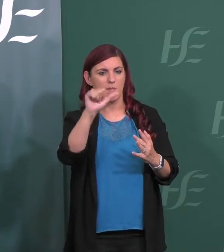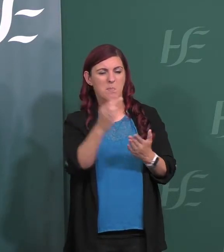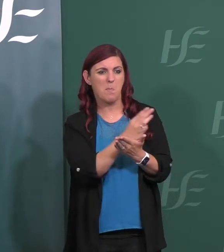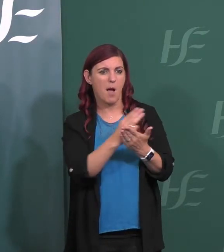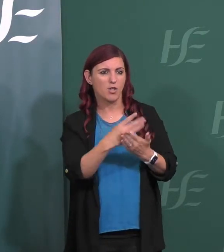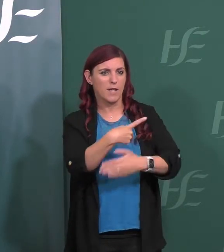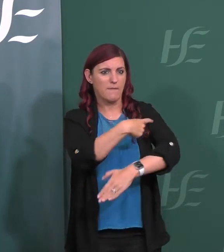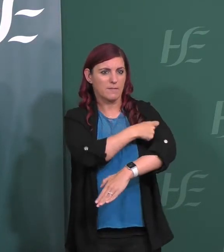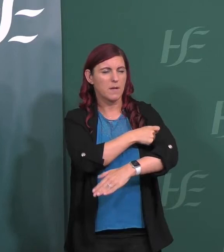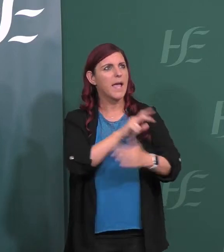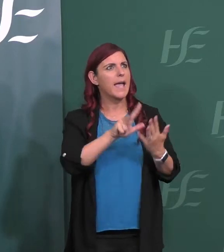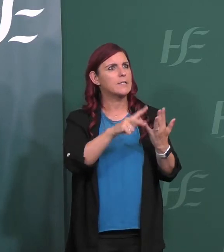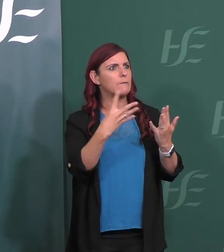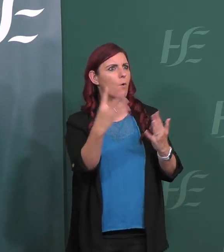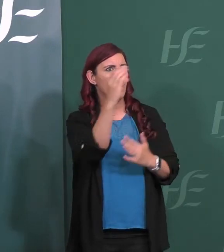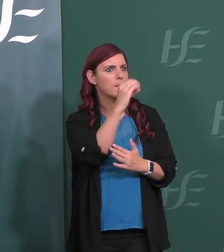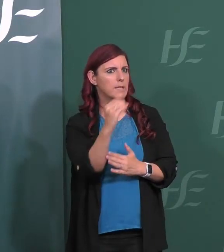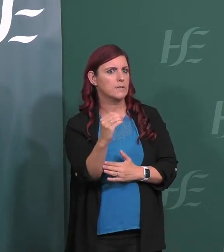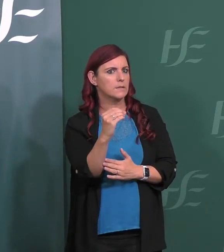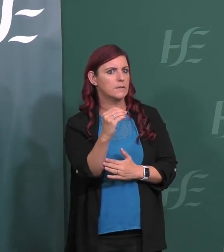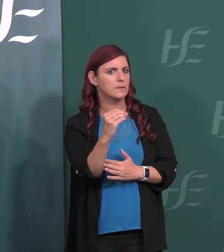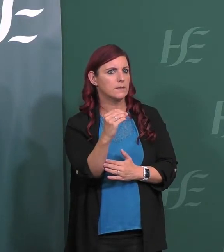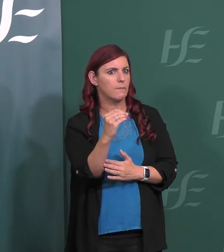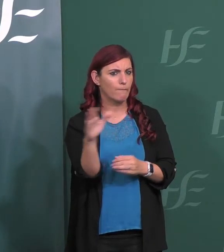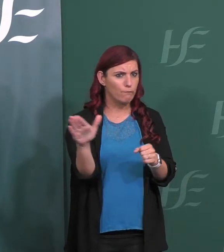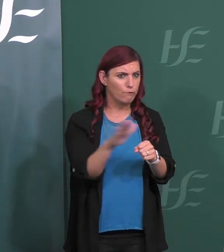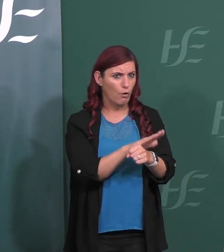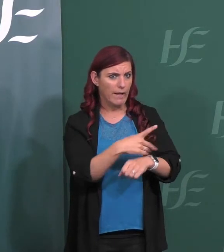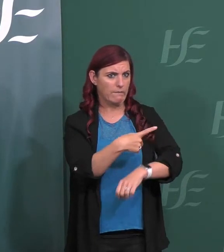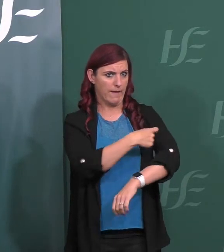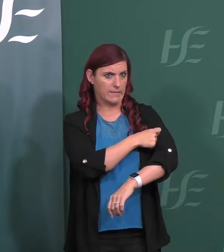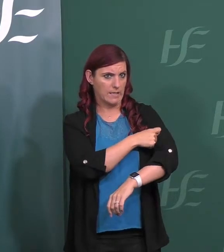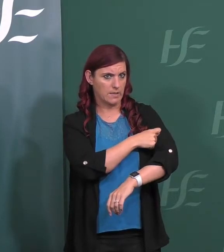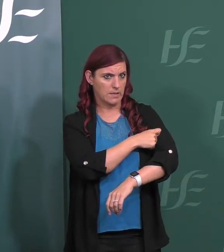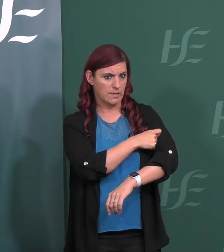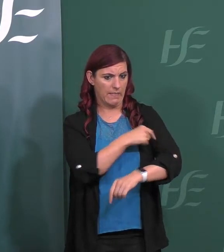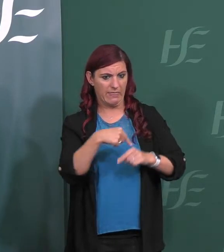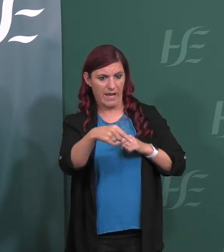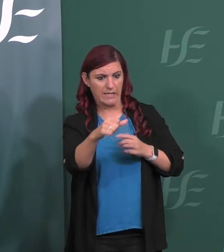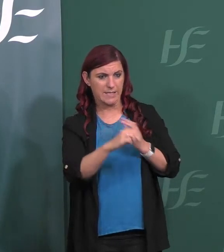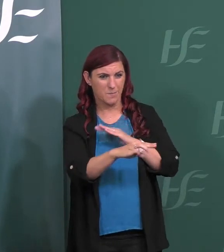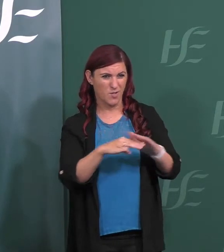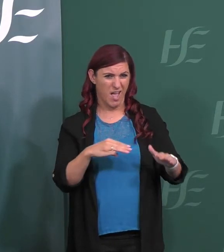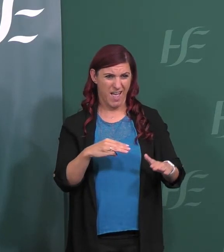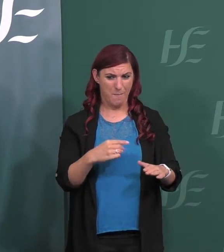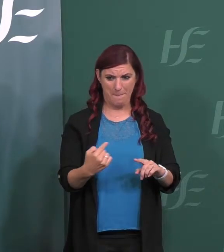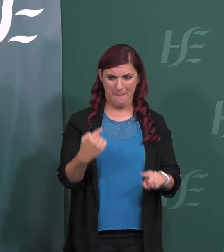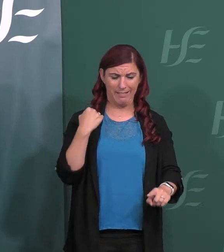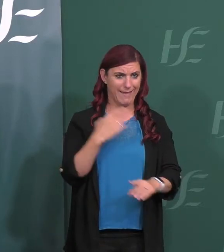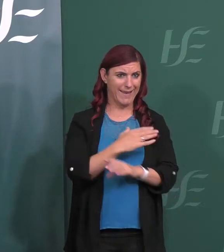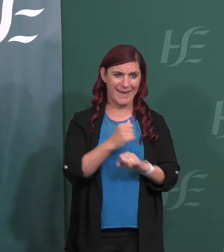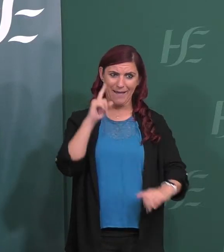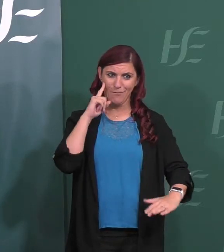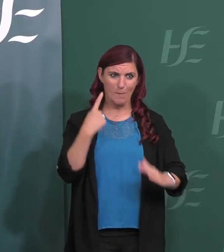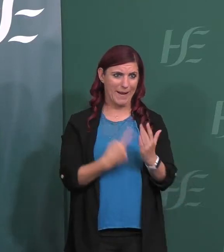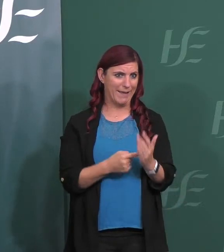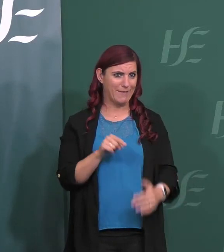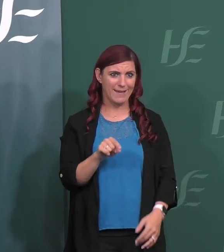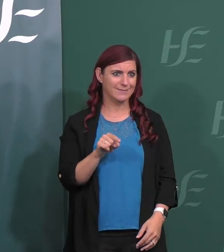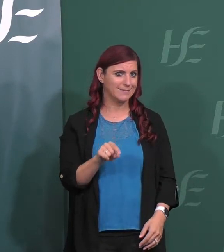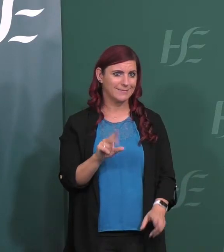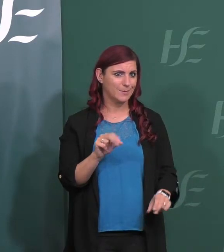practically 84% of the adult population fully vaccinated, and you're now in the 12 to 15-year-olds vaccination